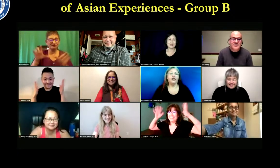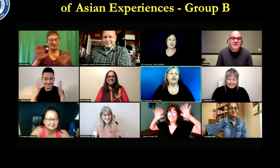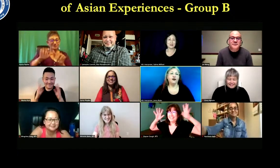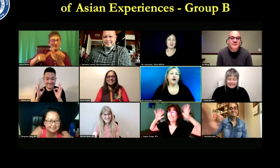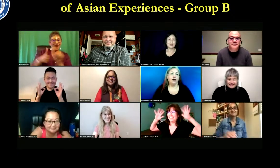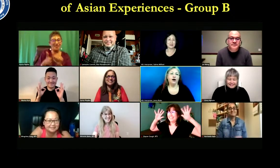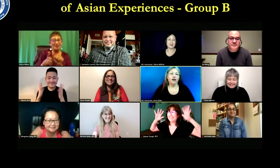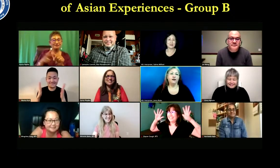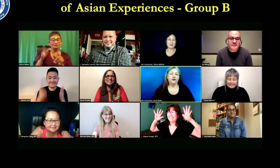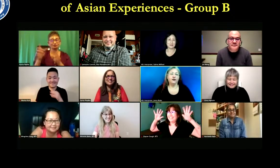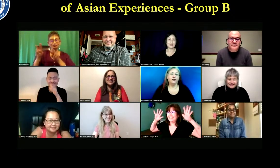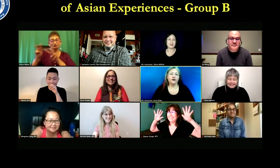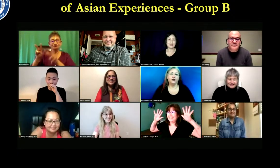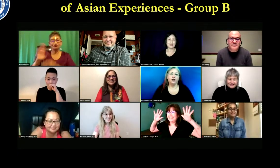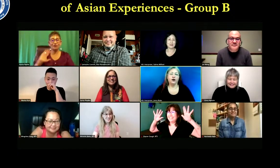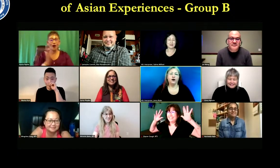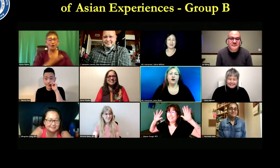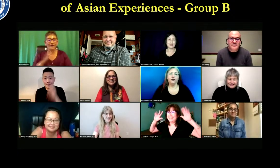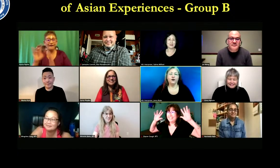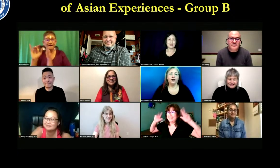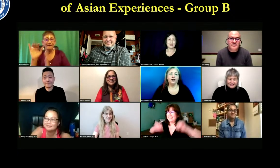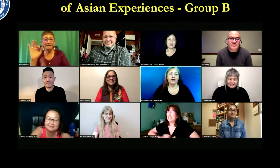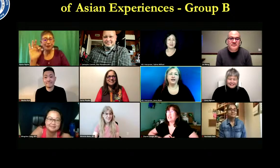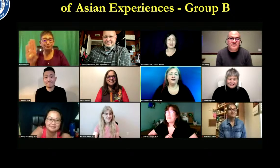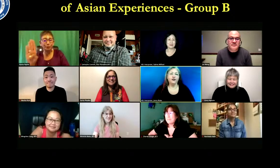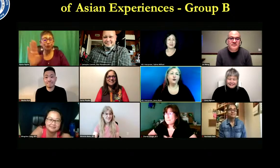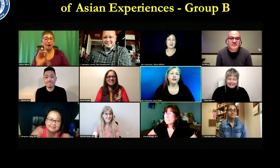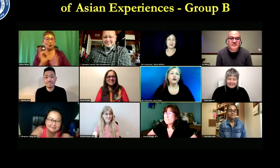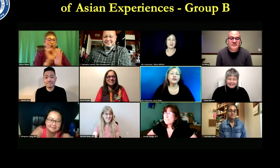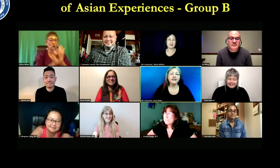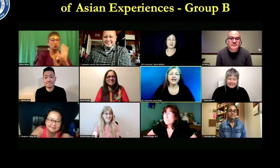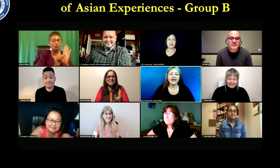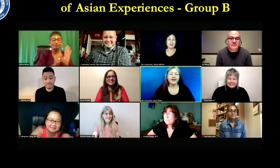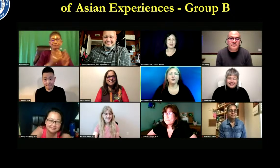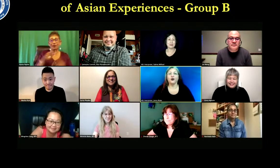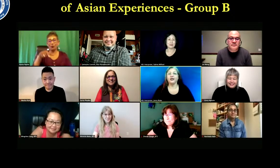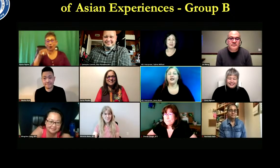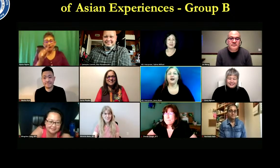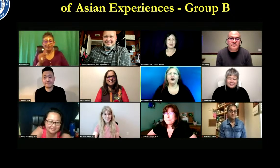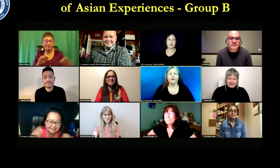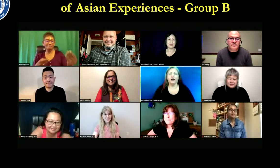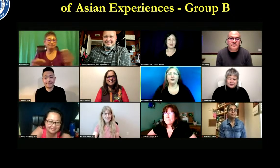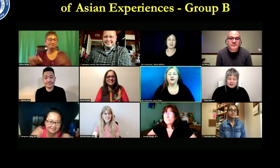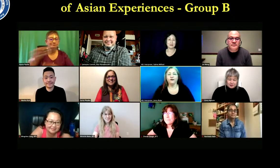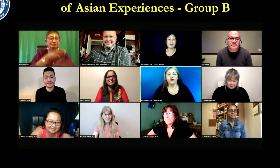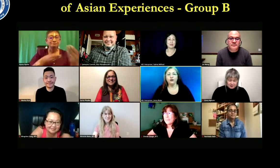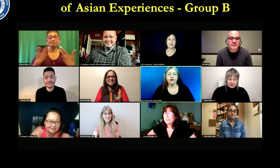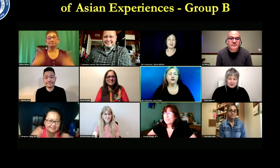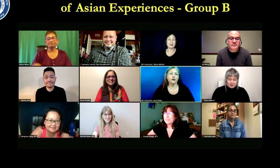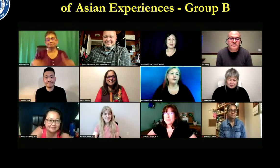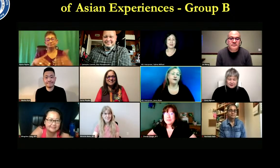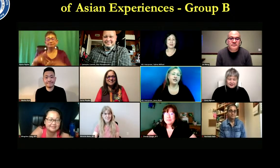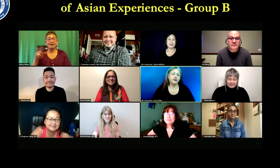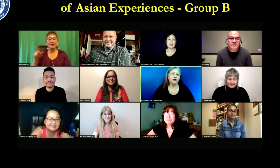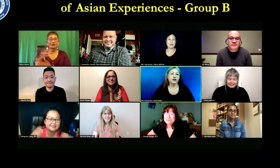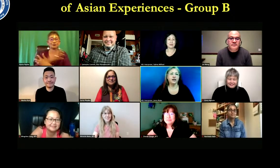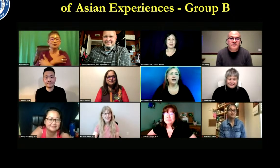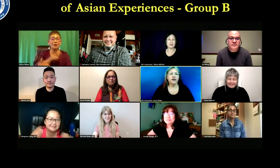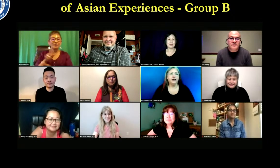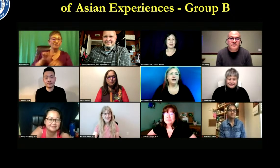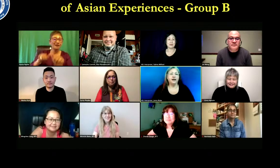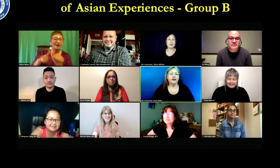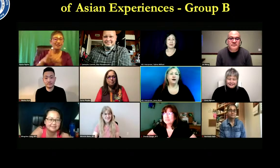I want to thank all of you for doing all the work, even though we don't see it, working on monitoring YouTube and